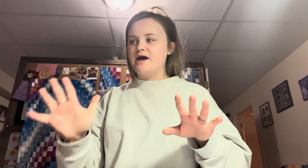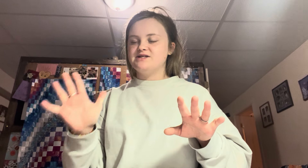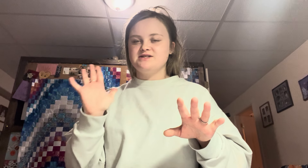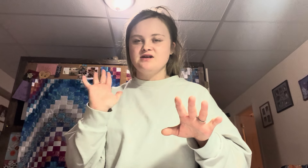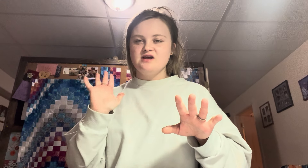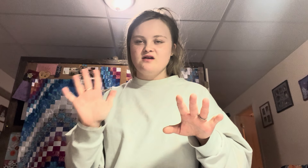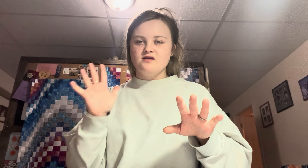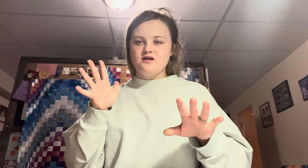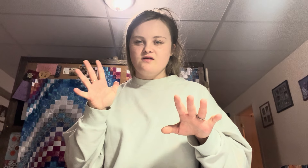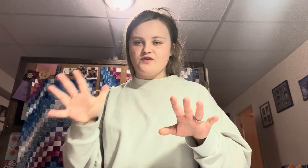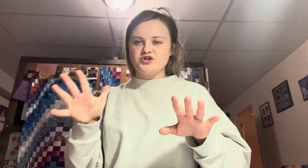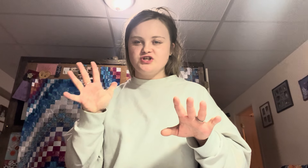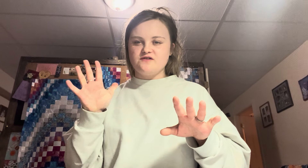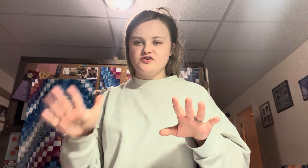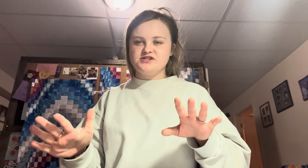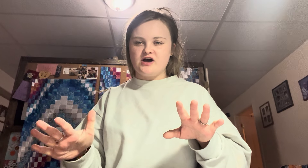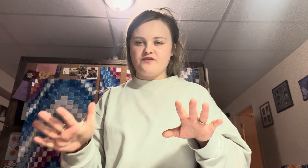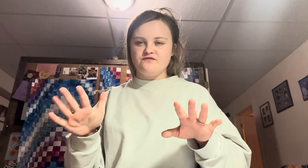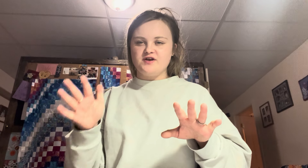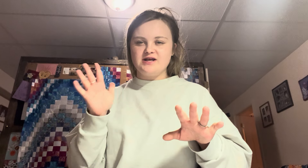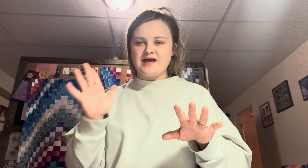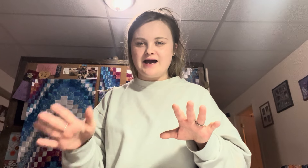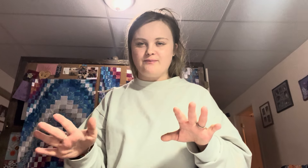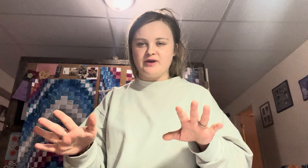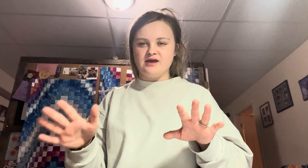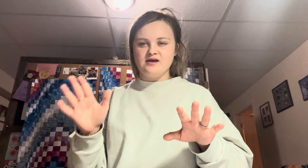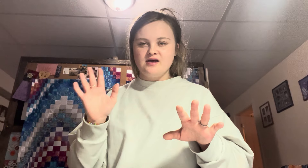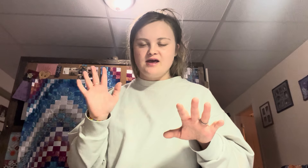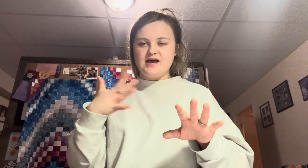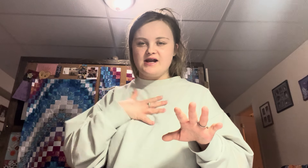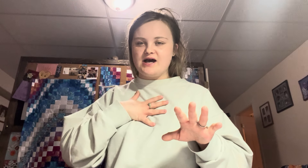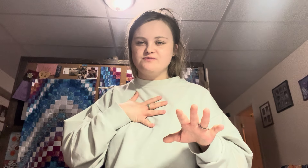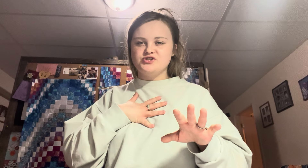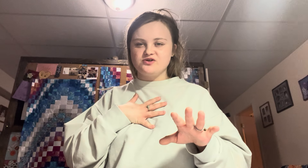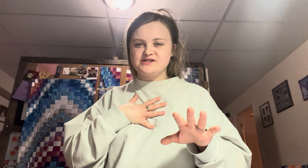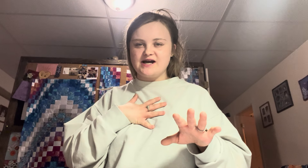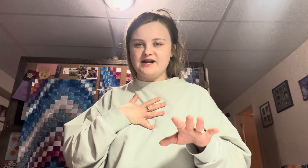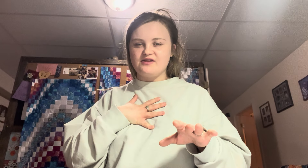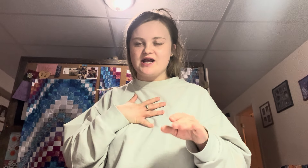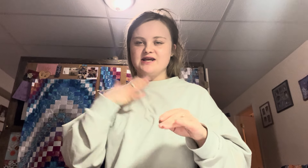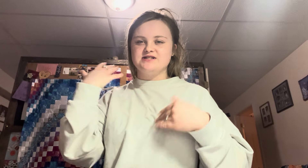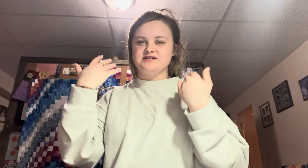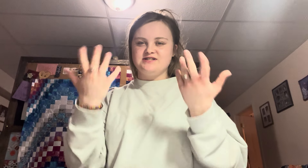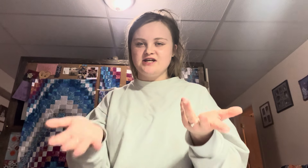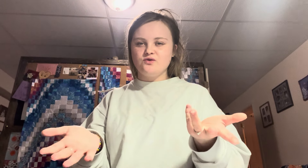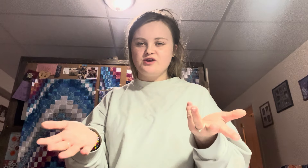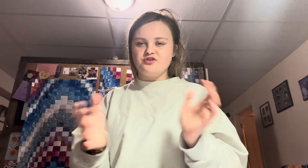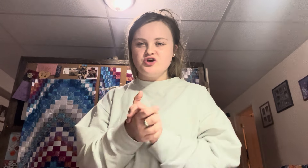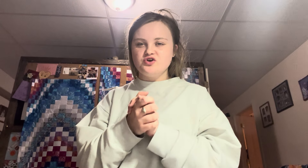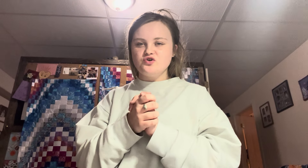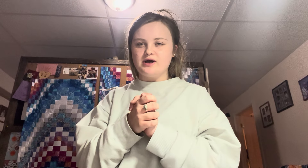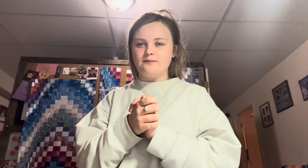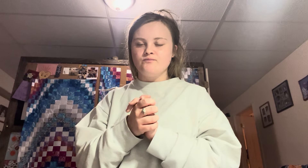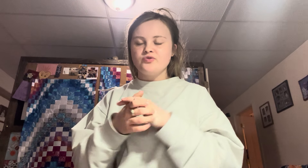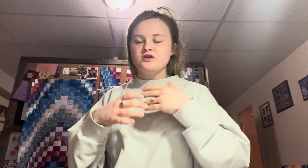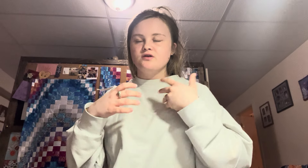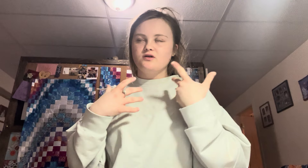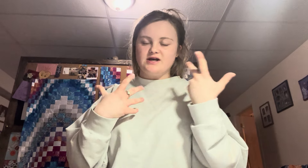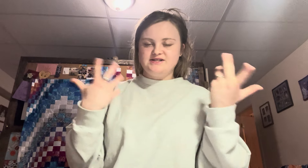best version of yourself and feeling happy. And I'm so excited that I get to sing with you and not dance